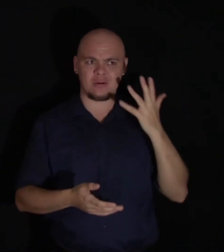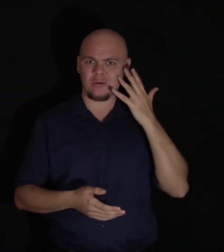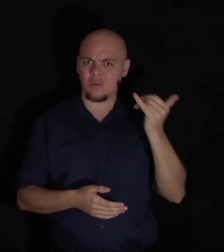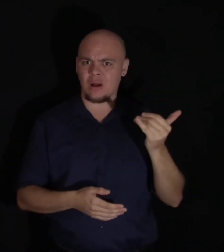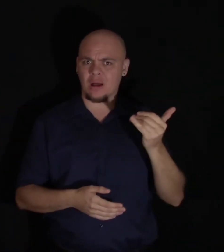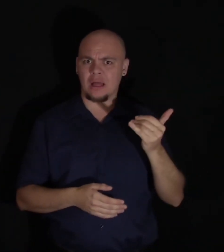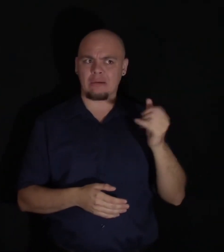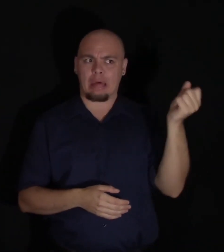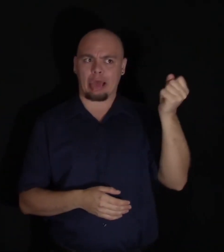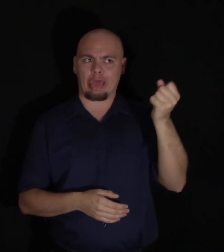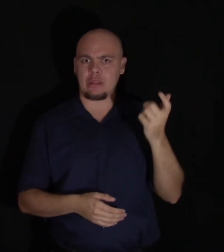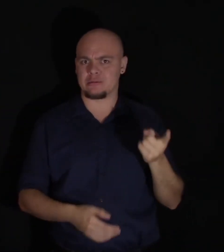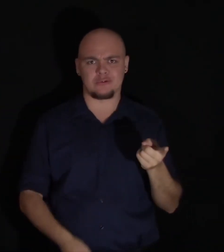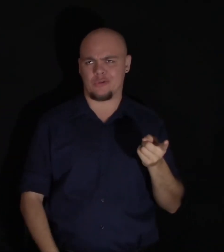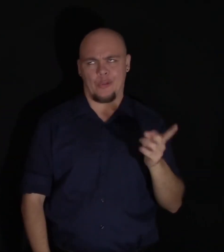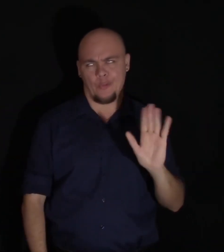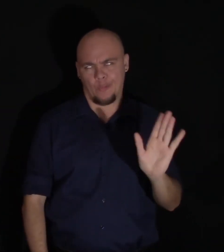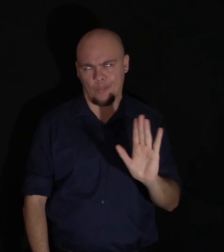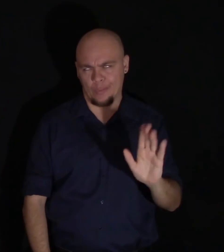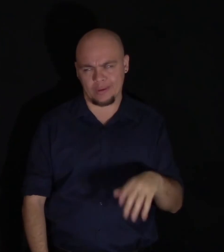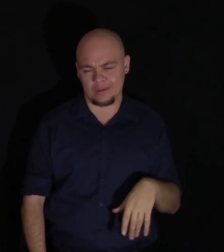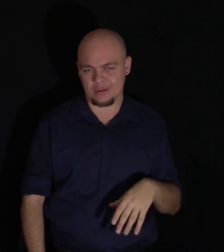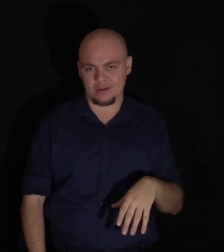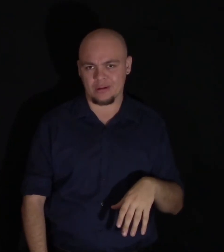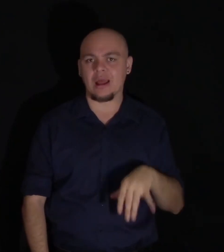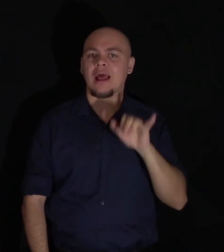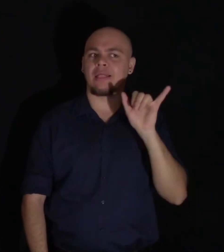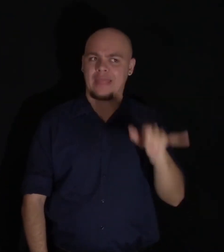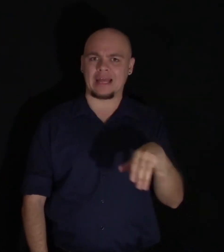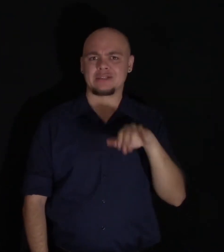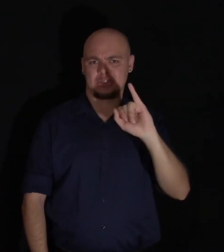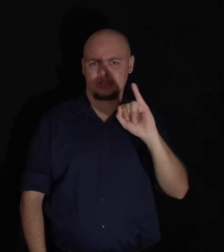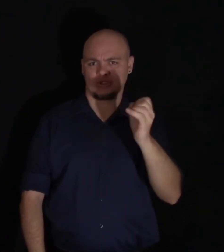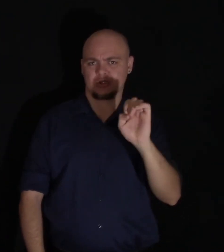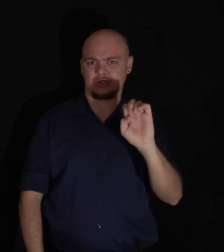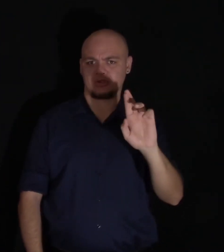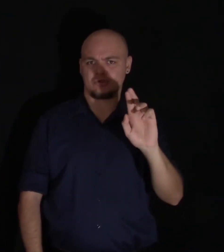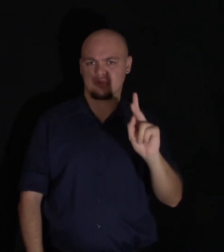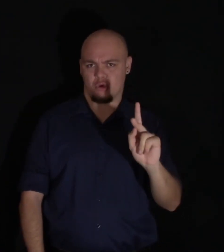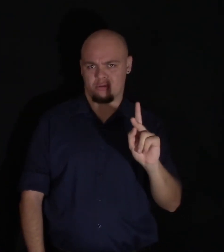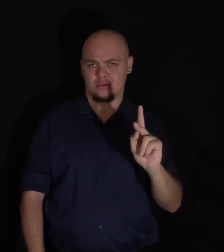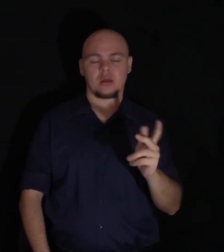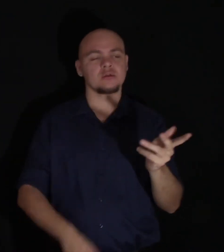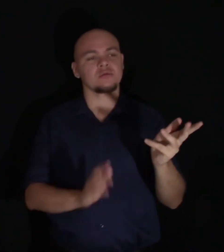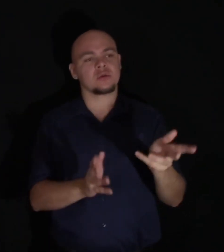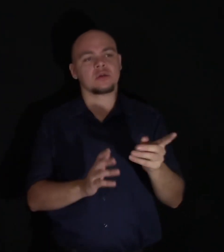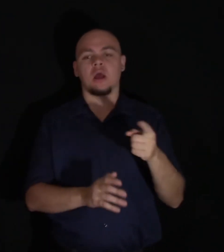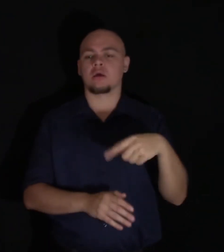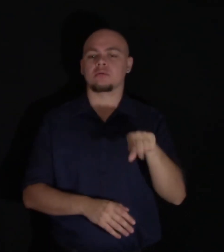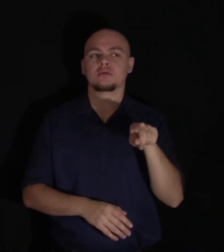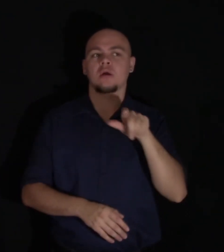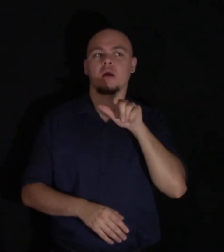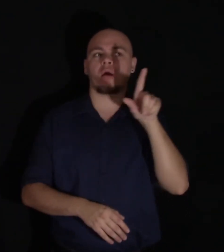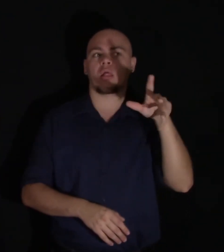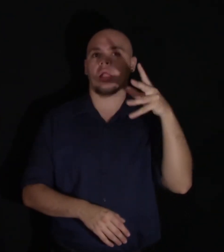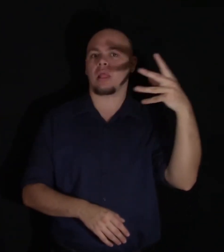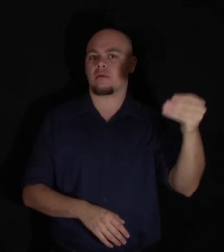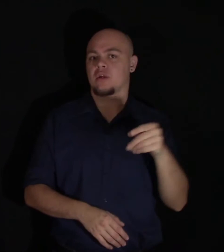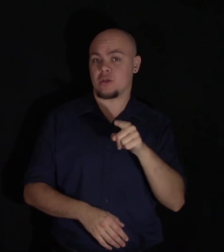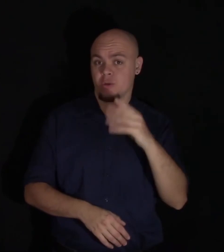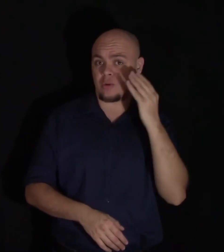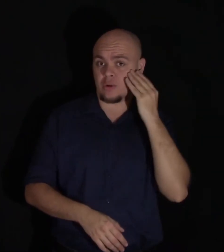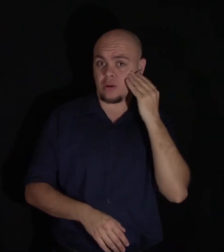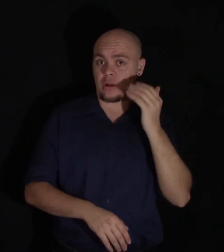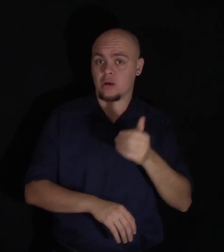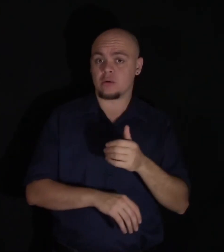let someone go to the bathroom? That would be a jerk if you didn't. And we talked while she was gone, and I said to them, you need to sit